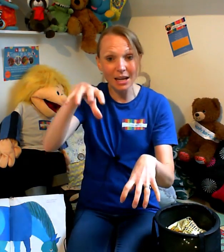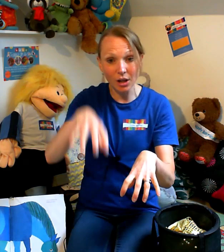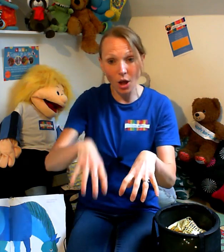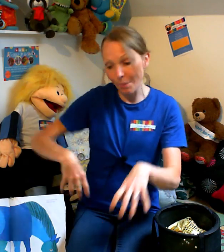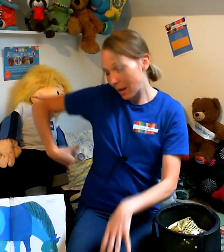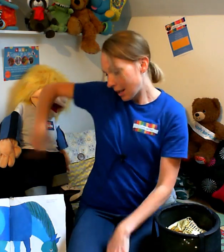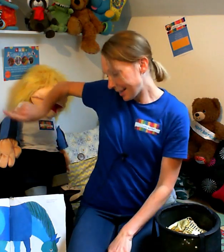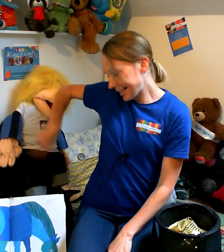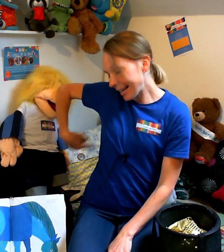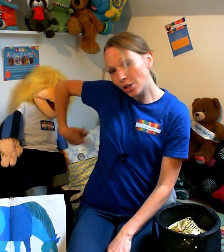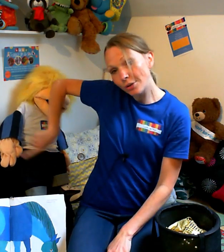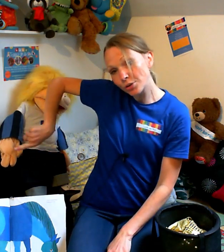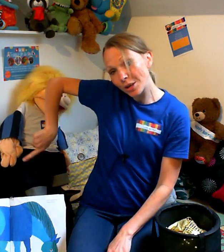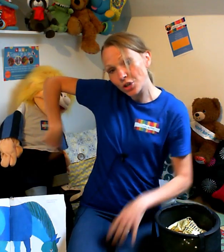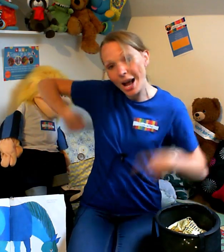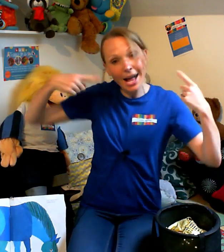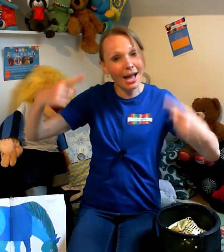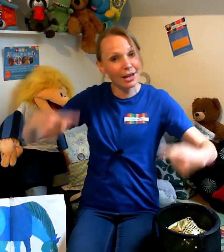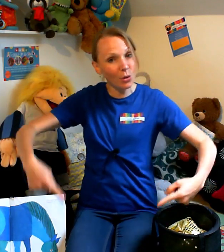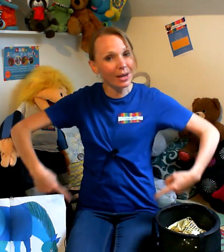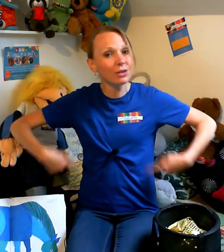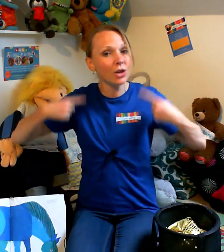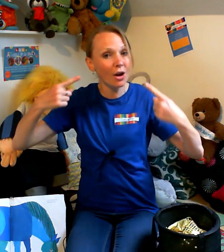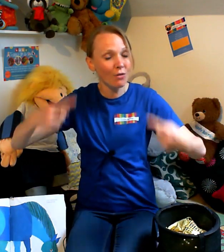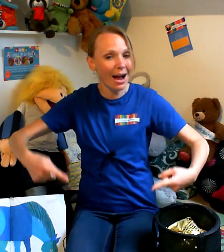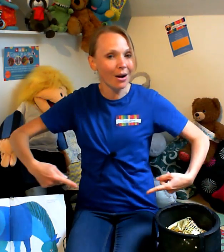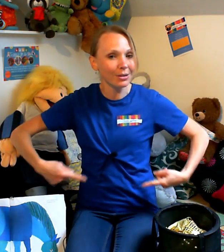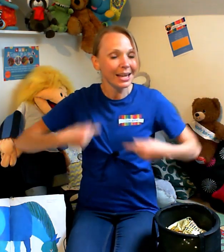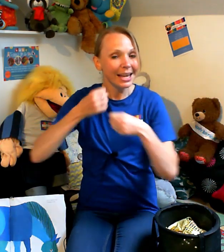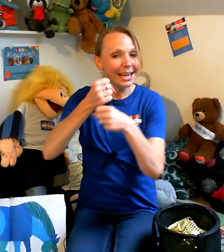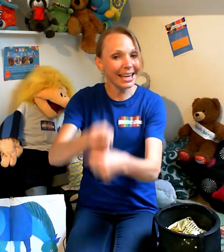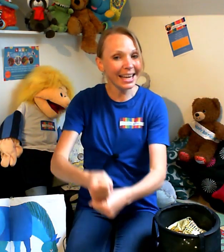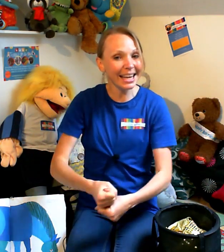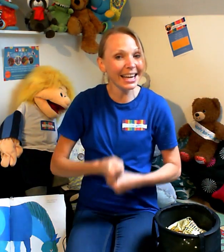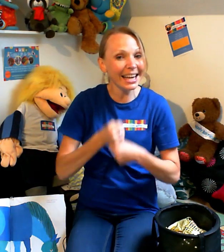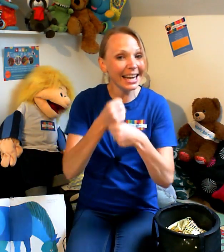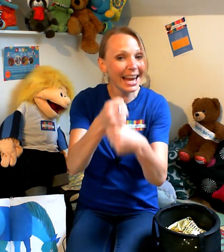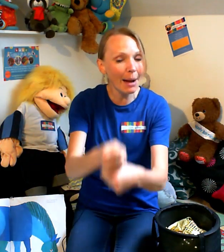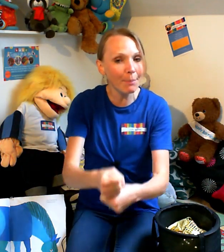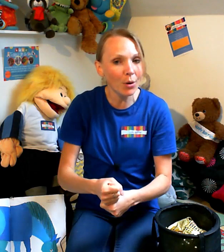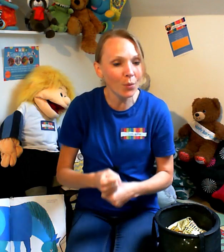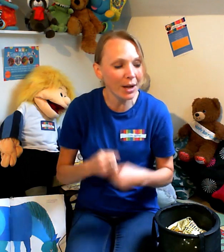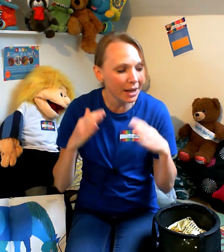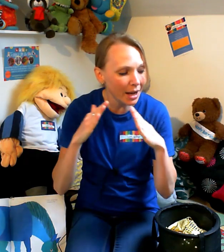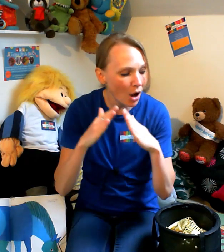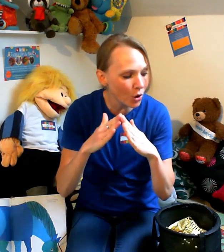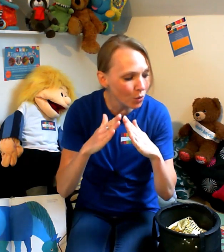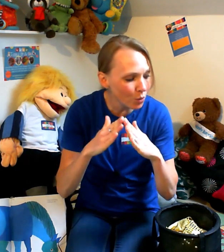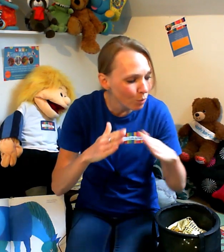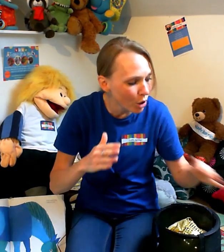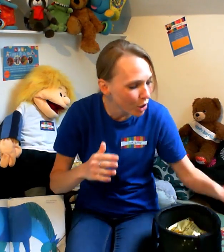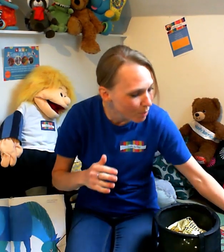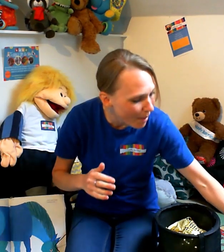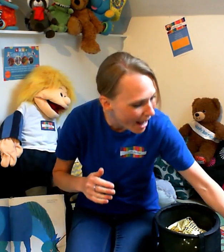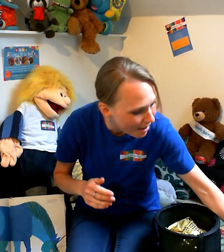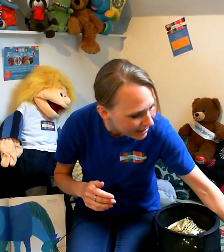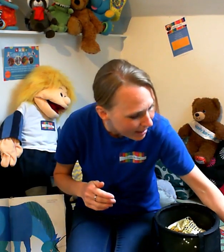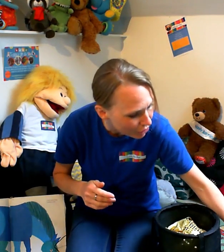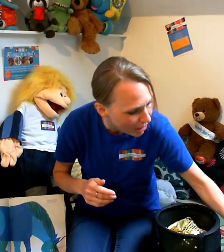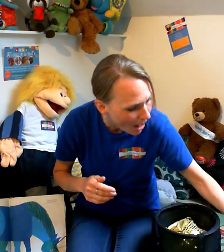clippity-clop. Your tail goes swish and your wheels go round. Giddy-up. We're homeward bound, and I'm just going to